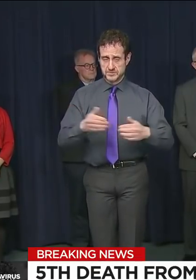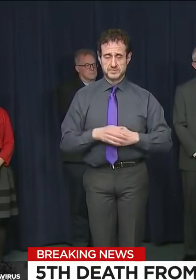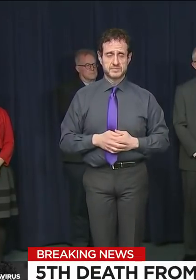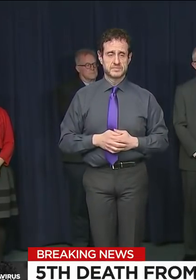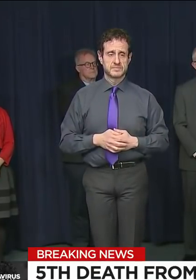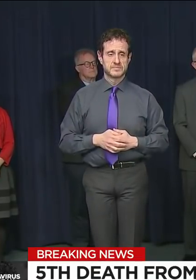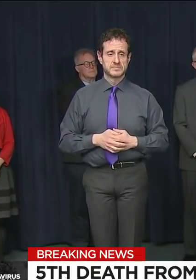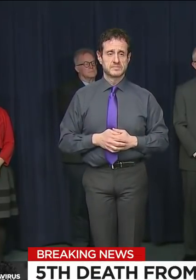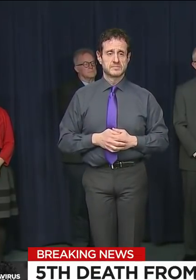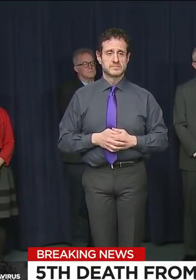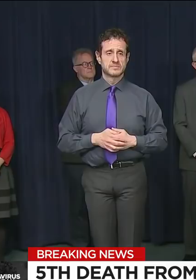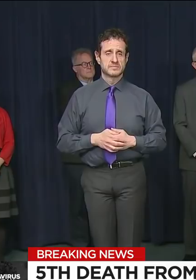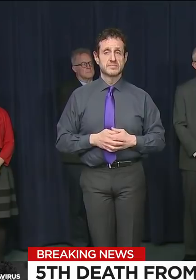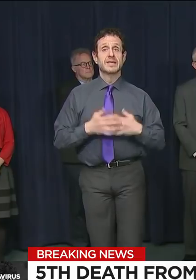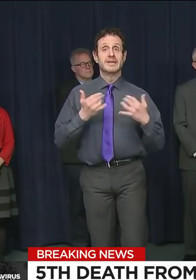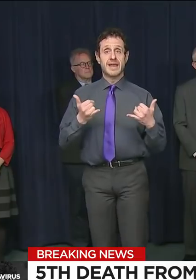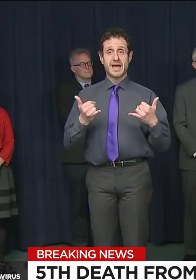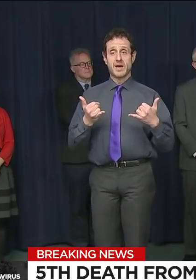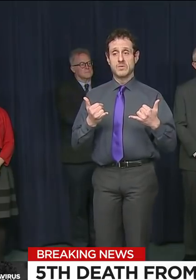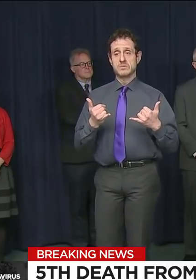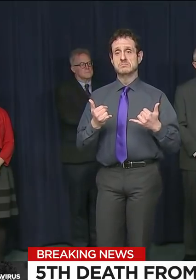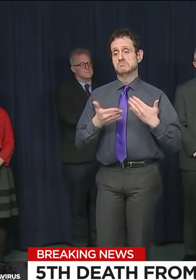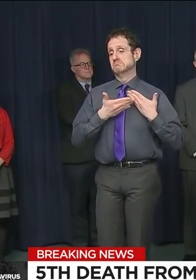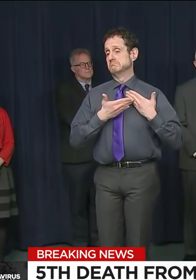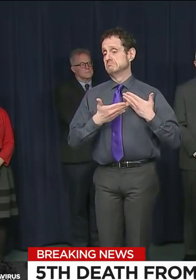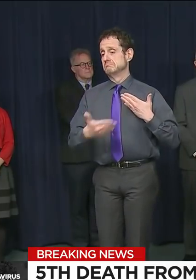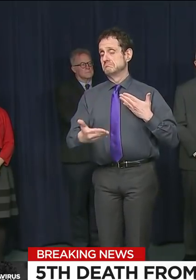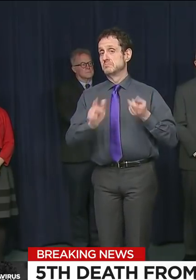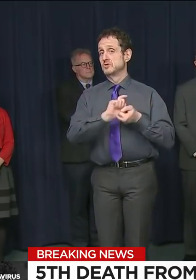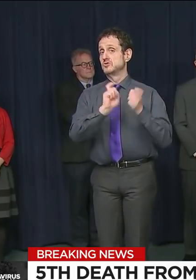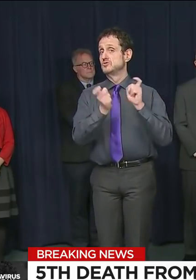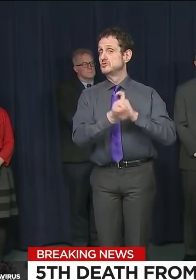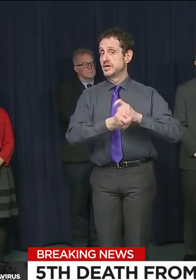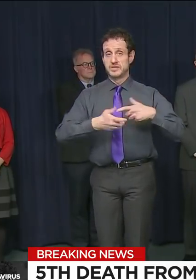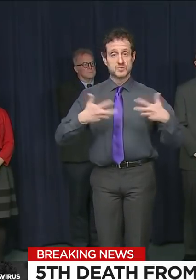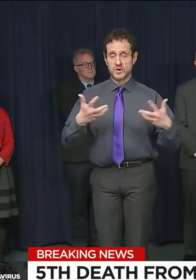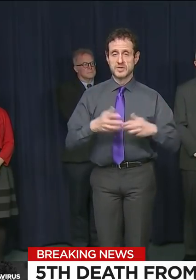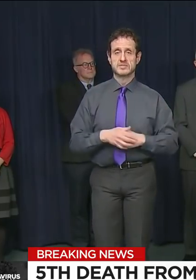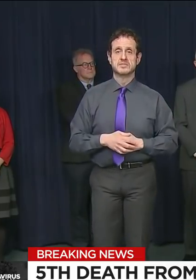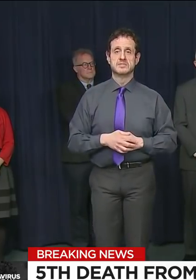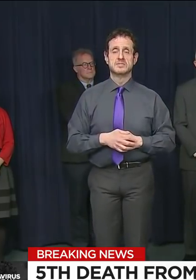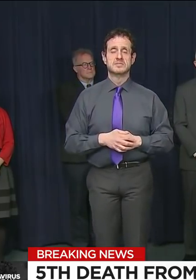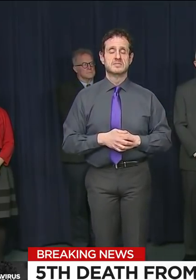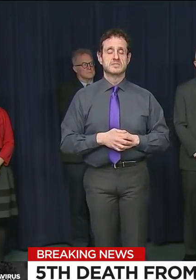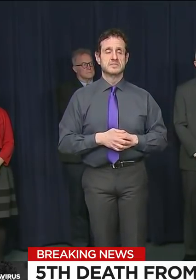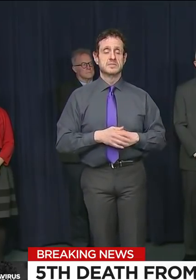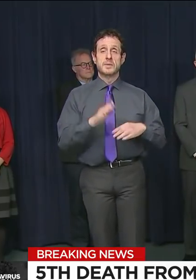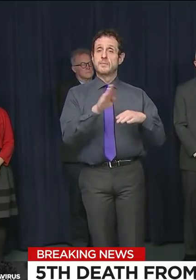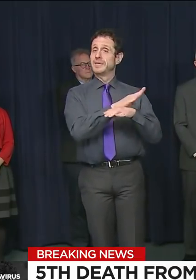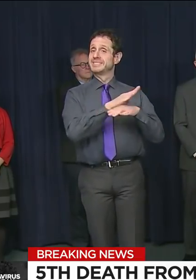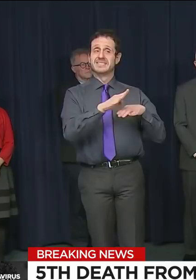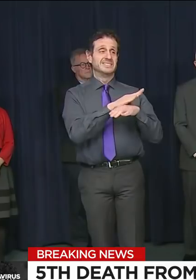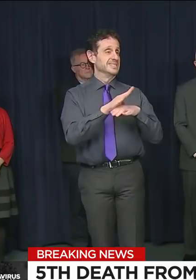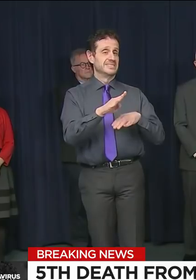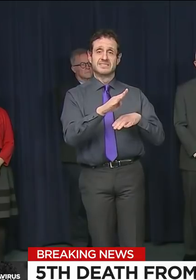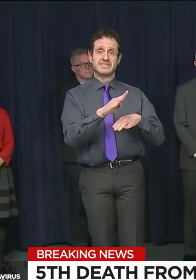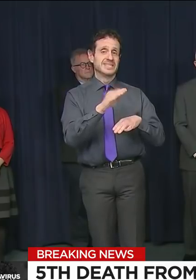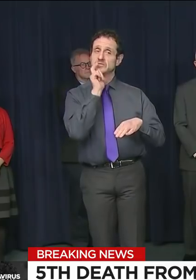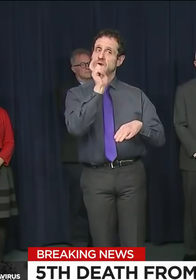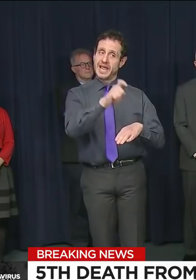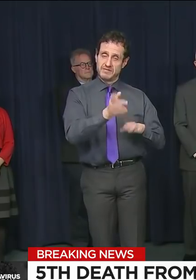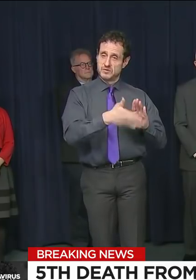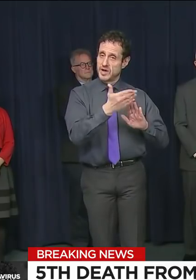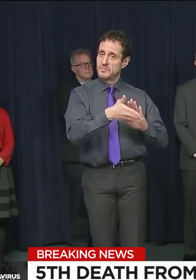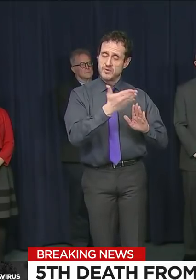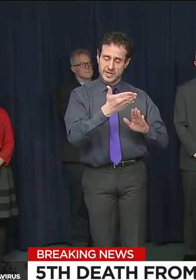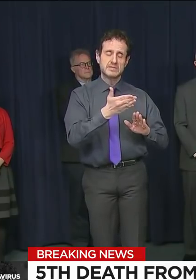That brings me to what will change. All non-essential businesses must stop operating. If you can work